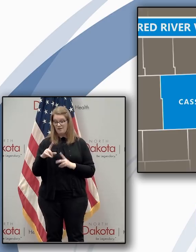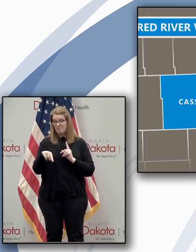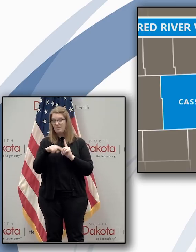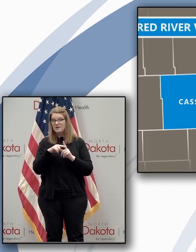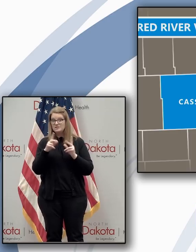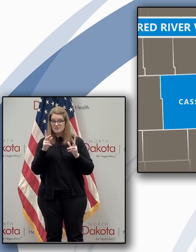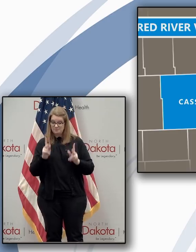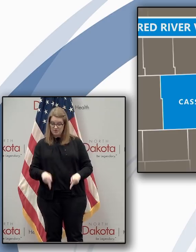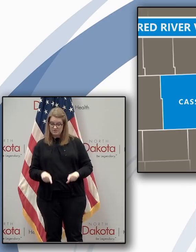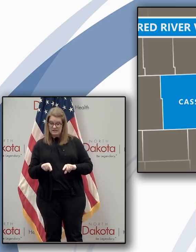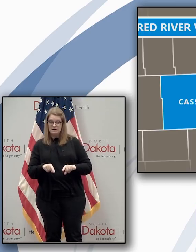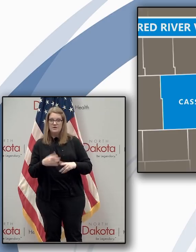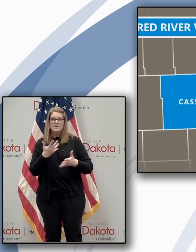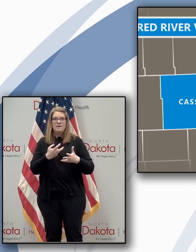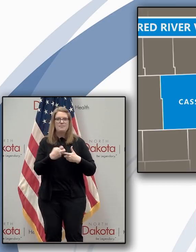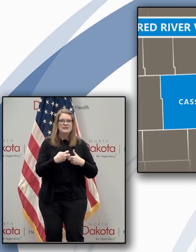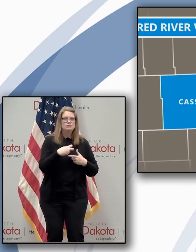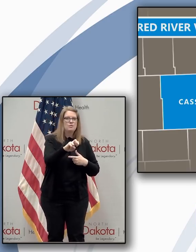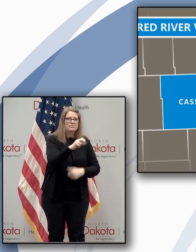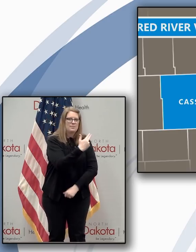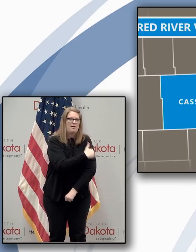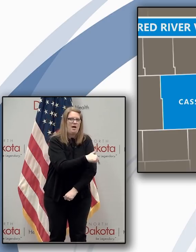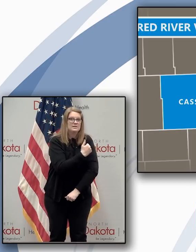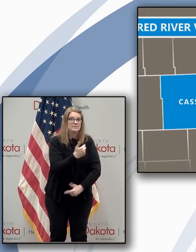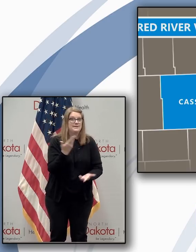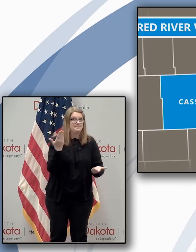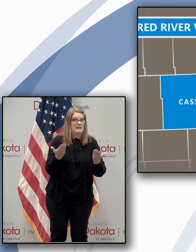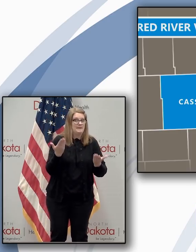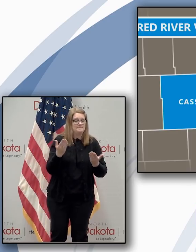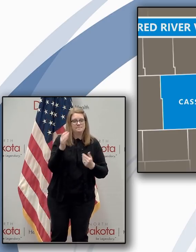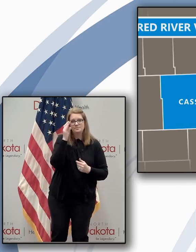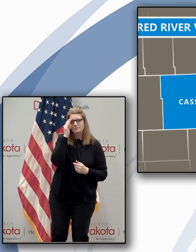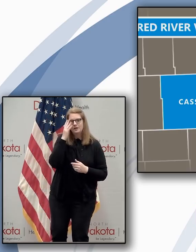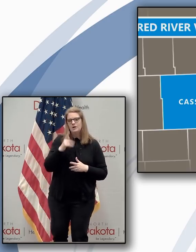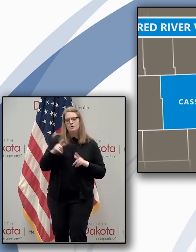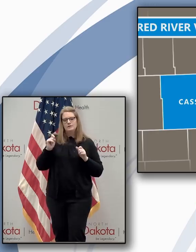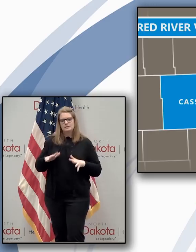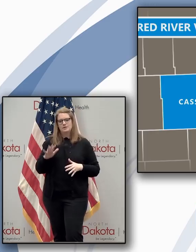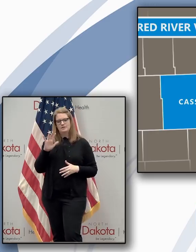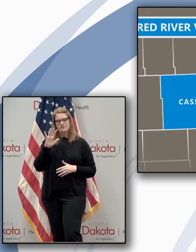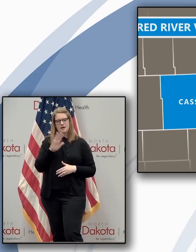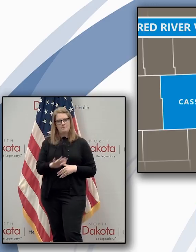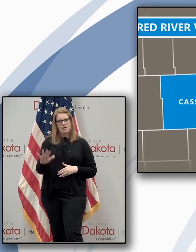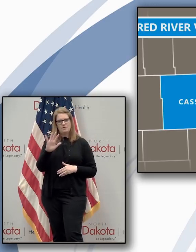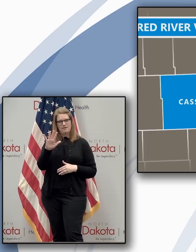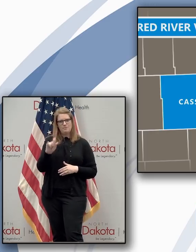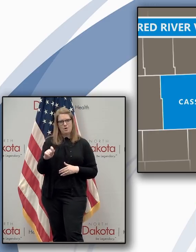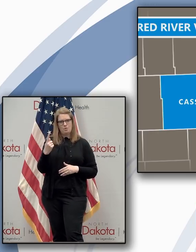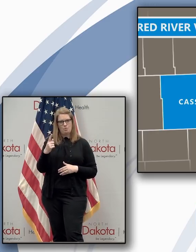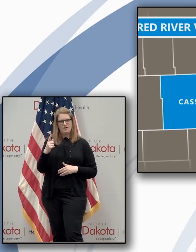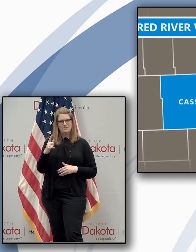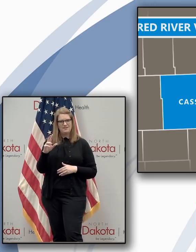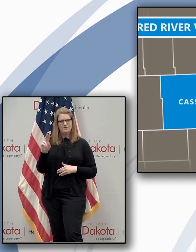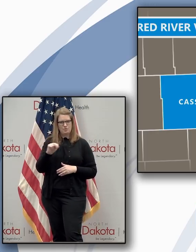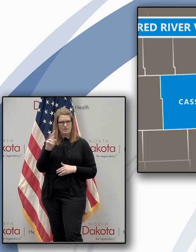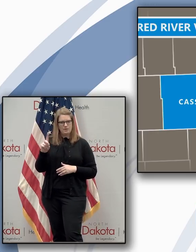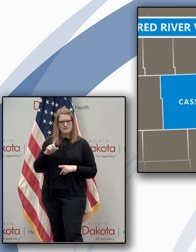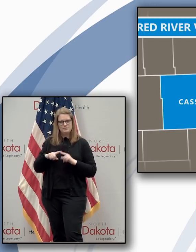that, but we need to do more. We have tested about 5.1% of North Dakotans, but in Cass County, we've only